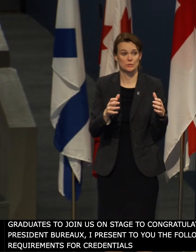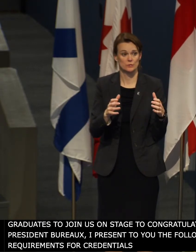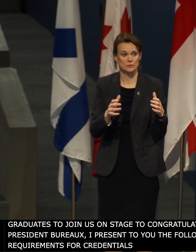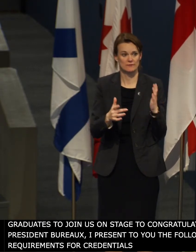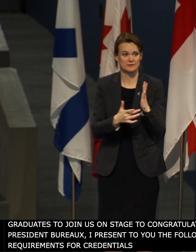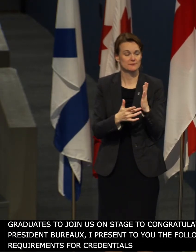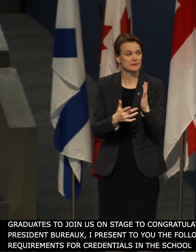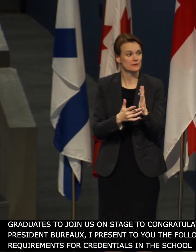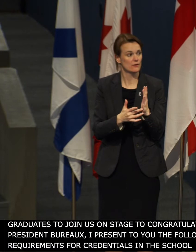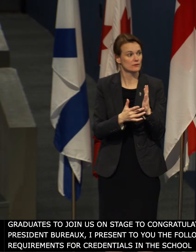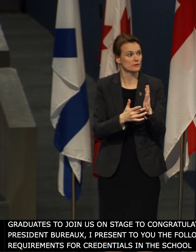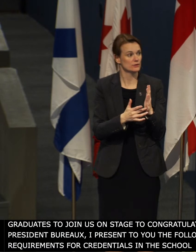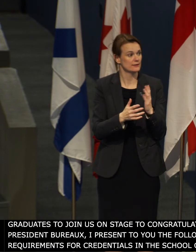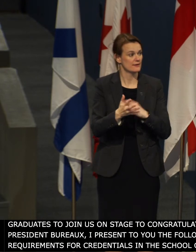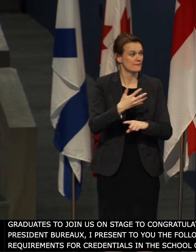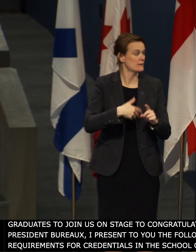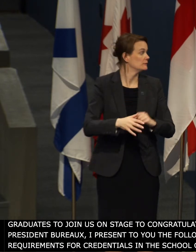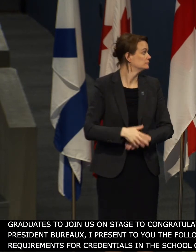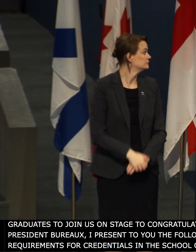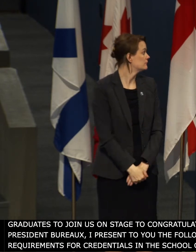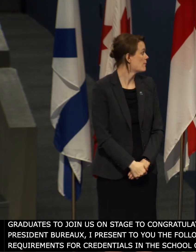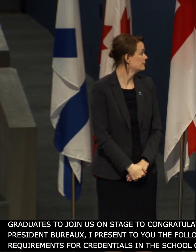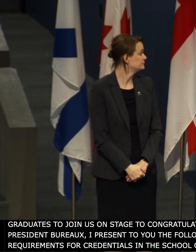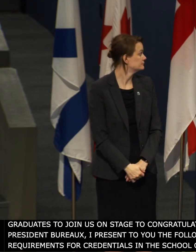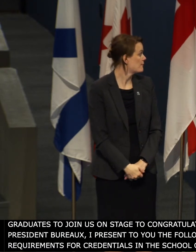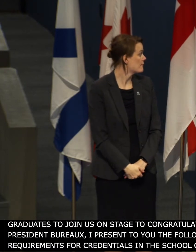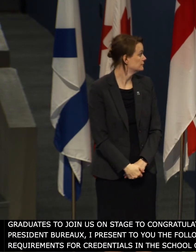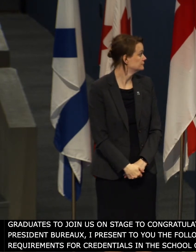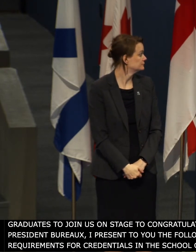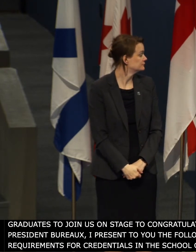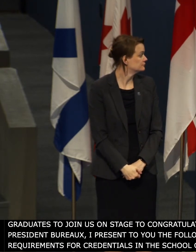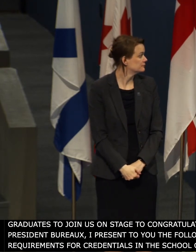of Technology and Environment.